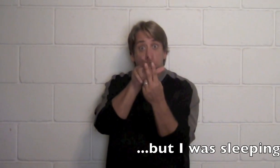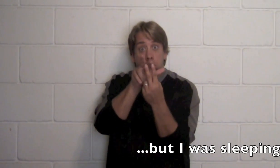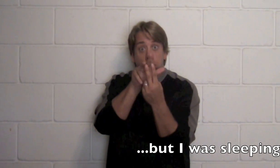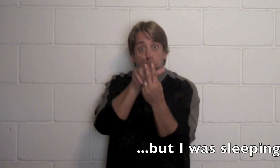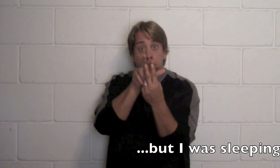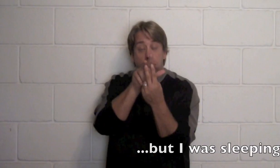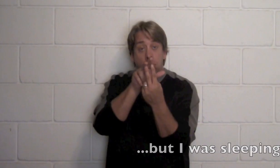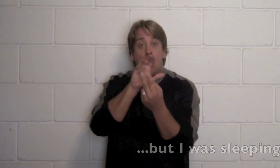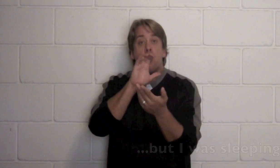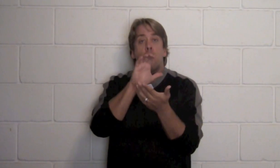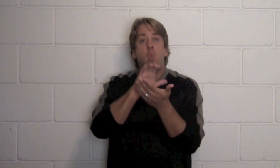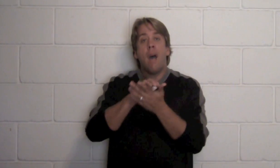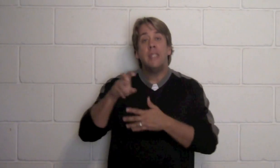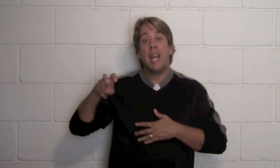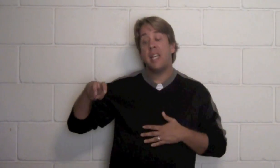There was an old married couple.